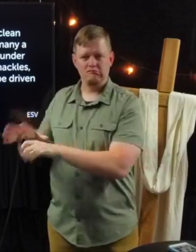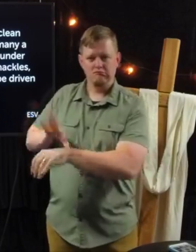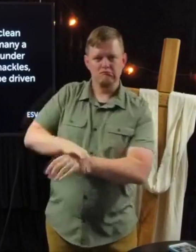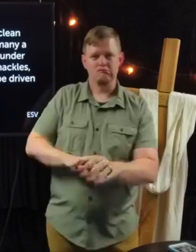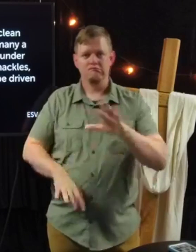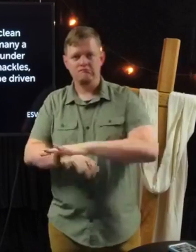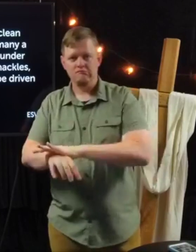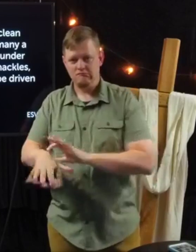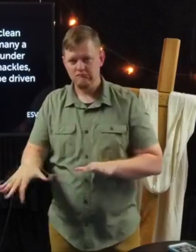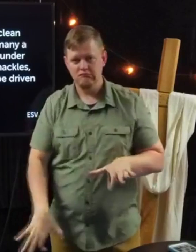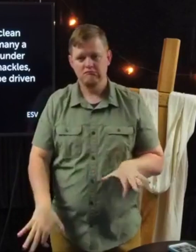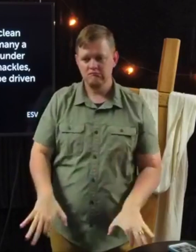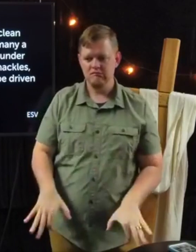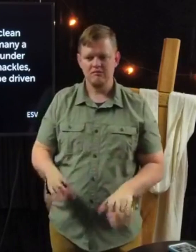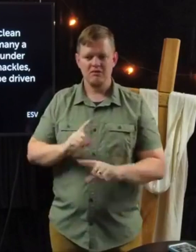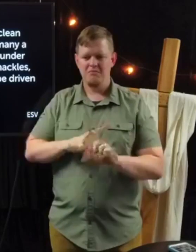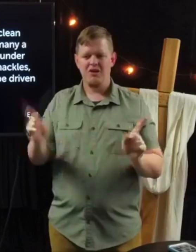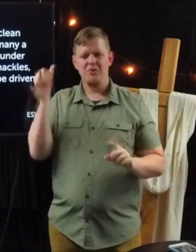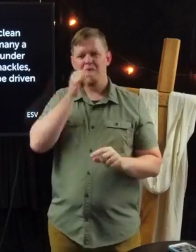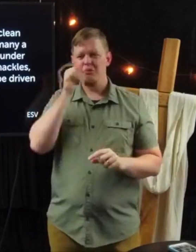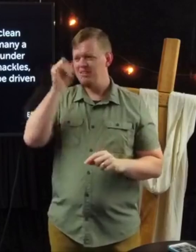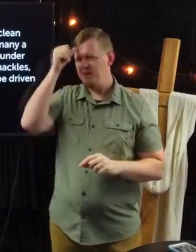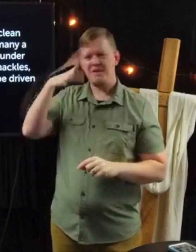the demon into the desert."